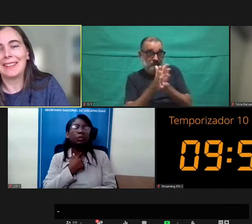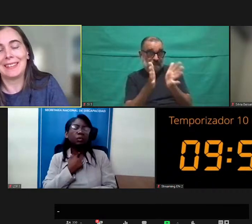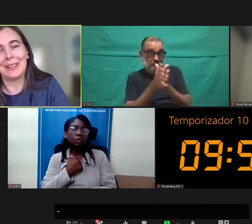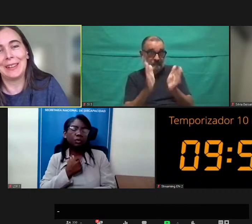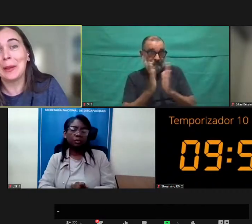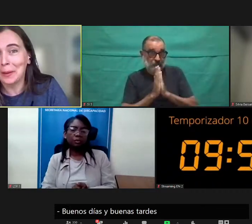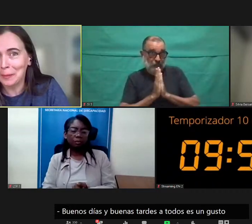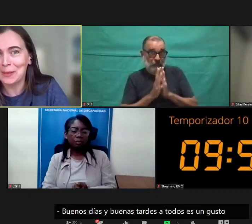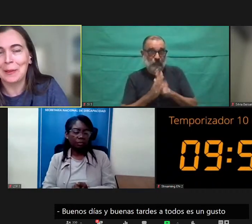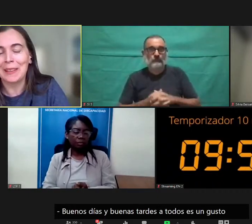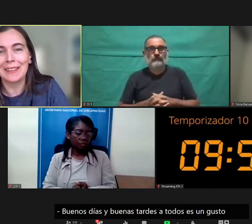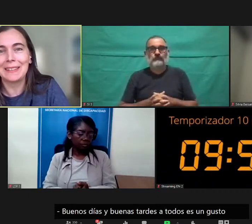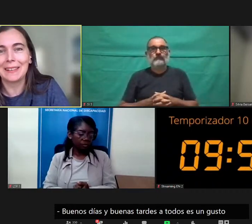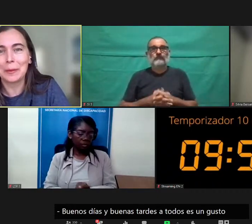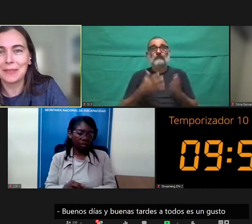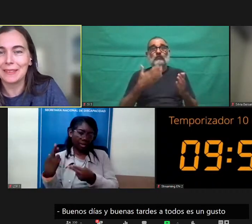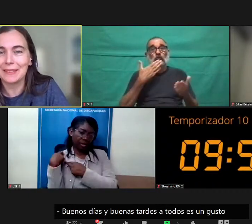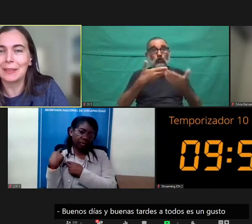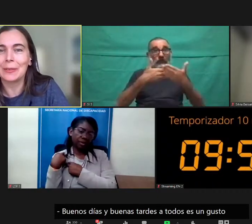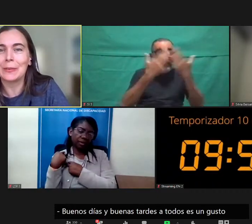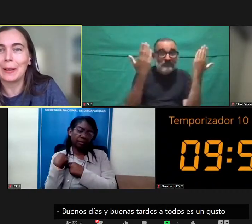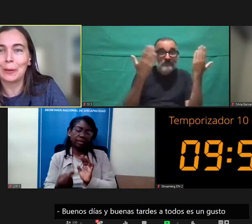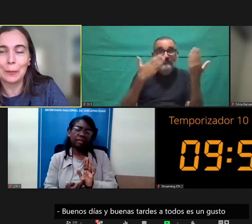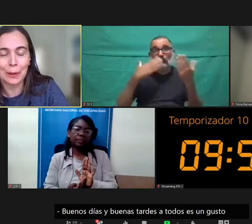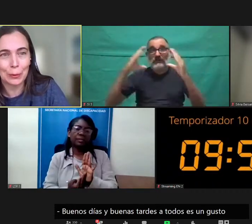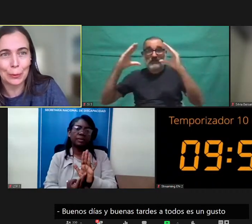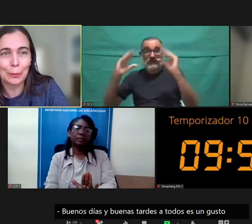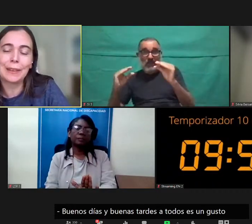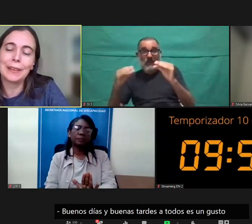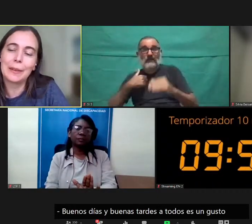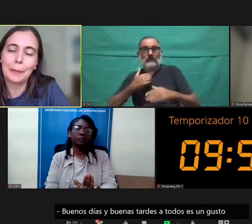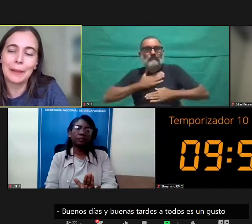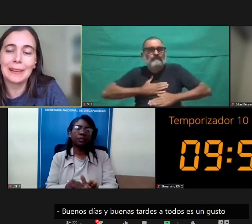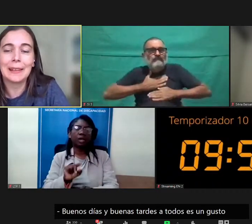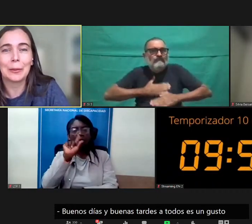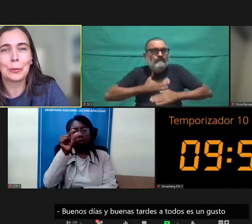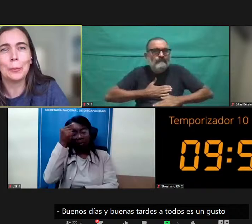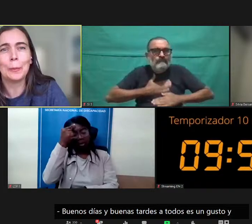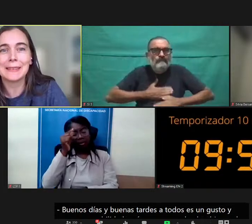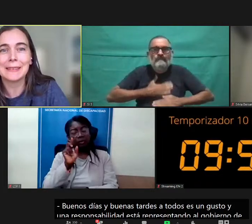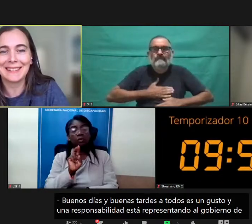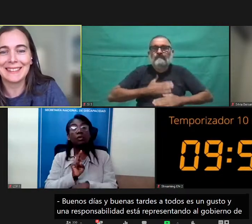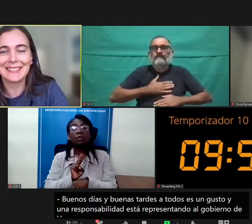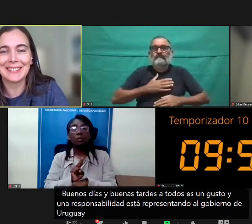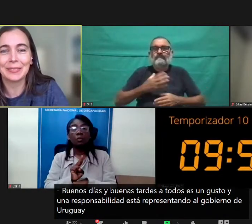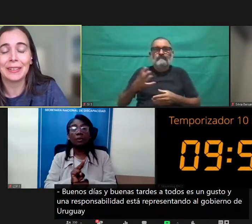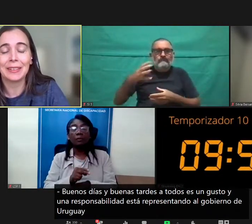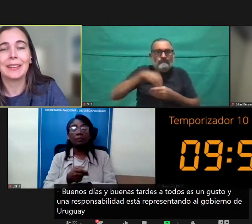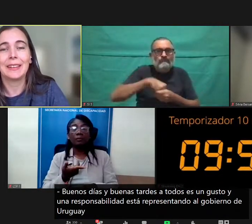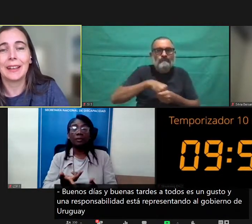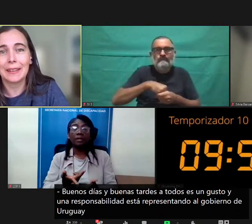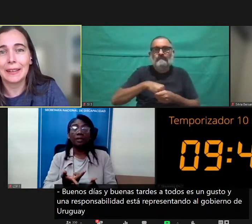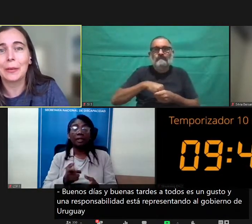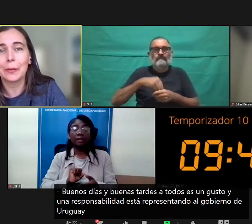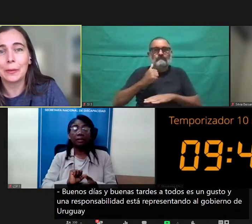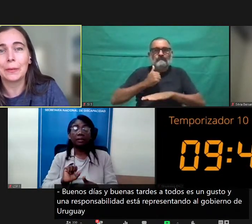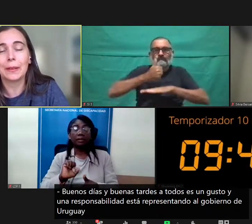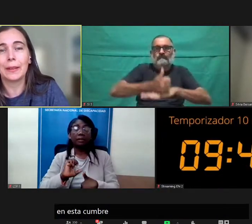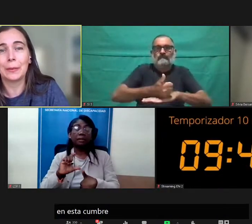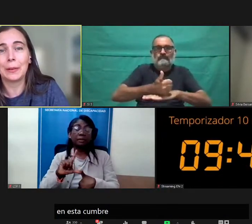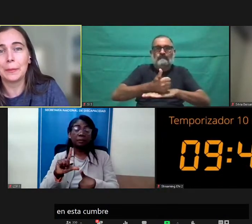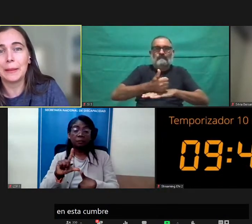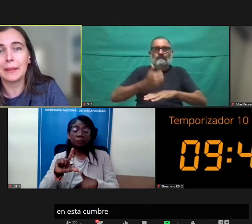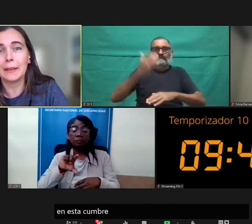everyone i am very glad and i have great responsibility of representing the government of ecuador here in this